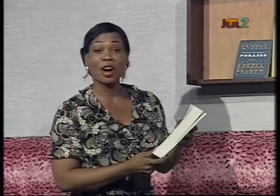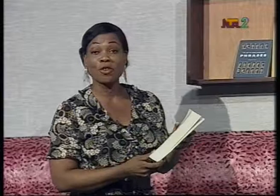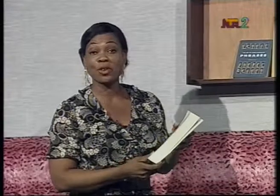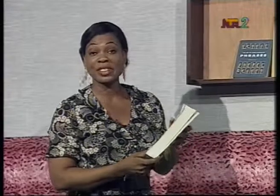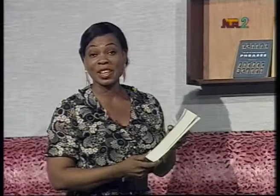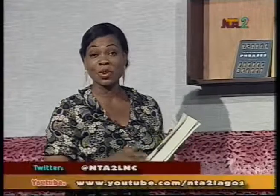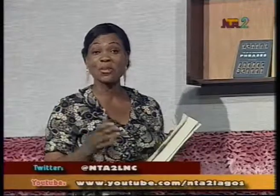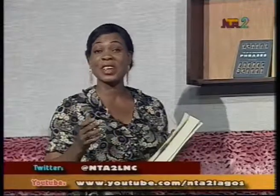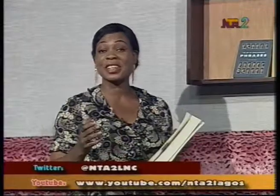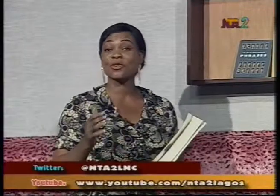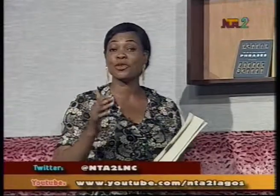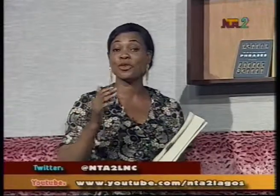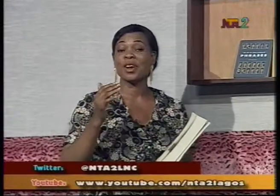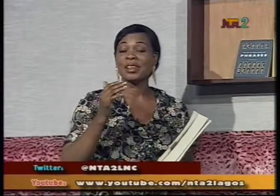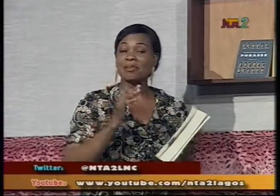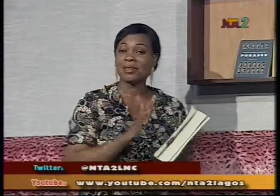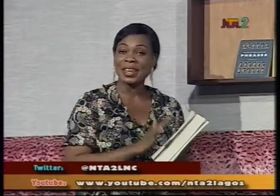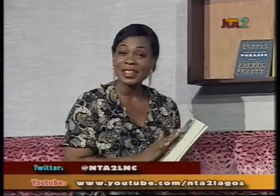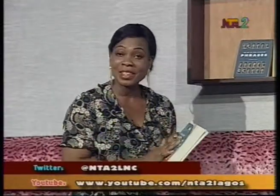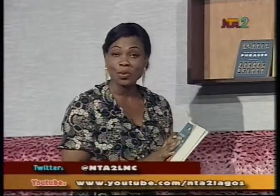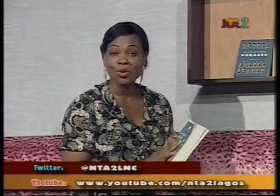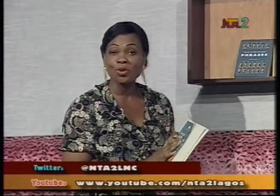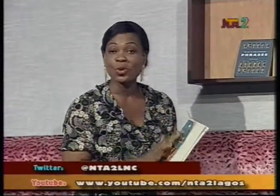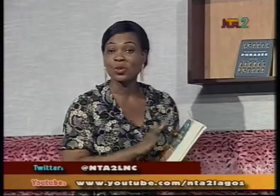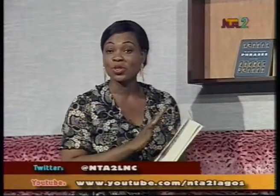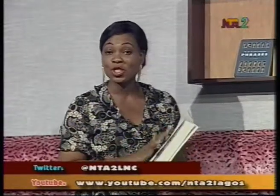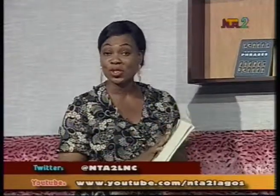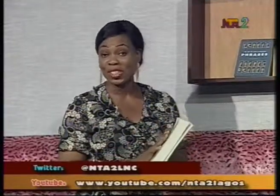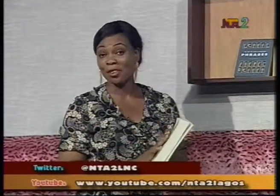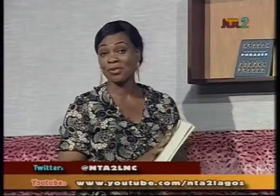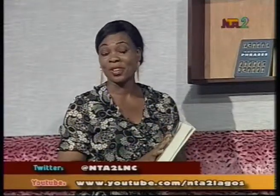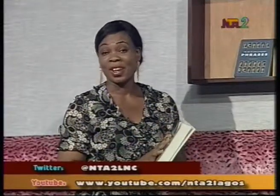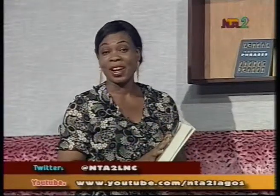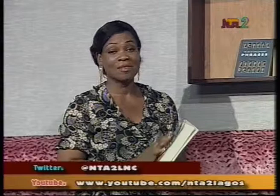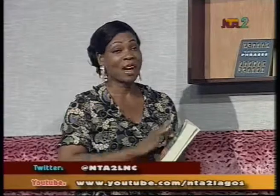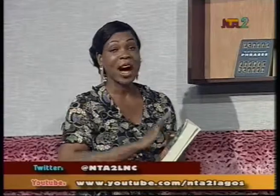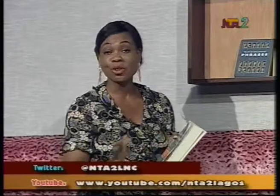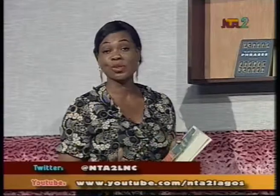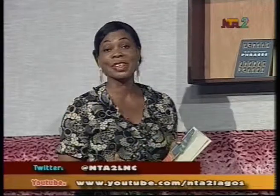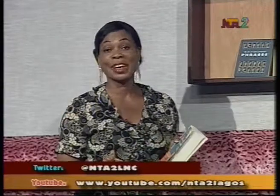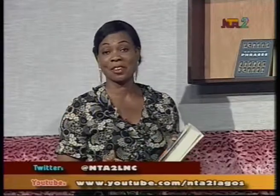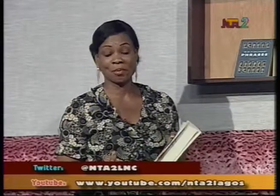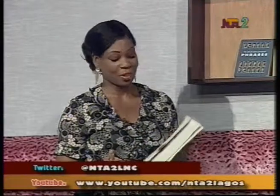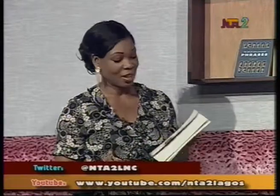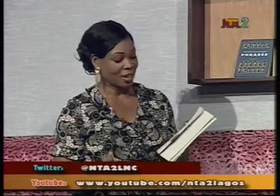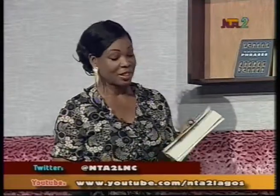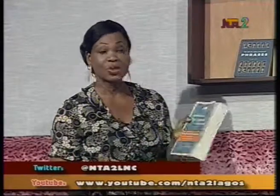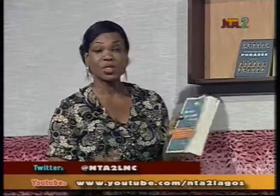4,500 signs, which means that if you get this book, you'll be able to teach yourself how to sign. This will teach